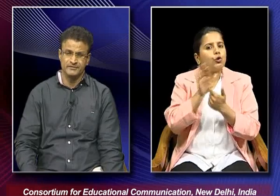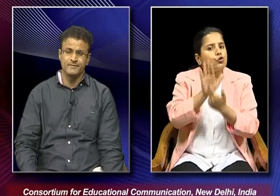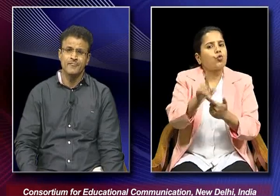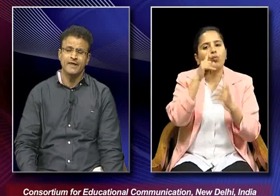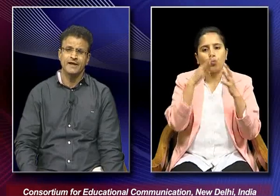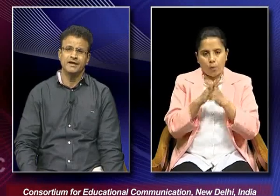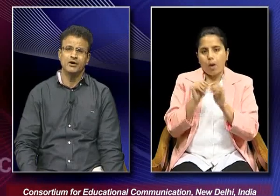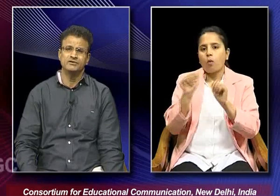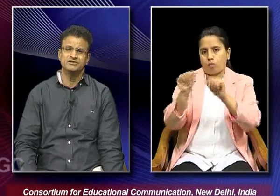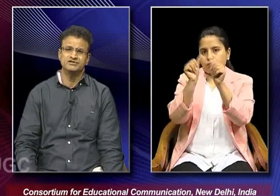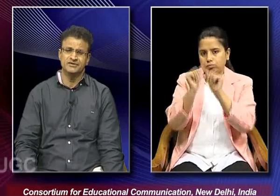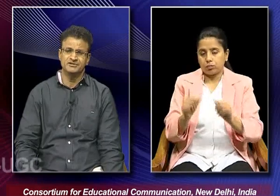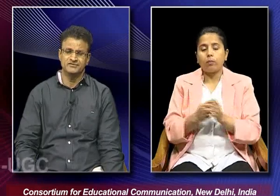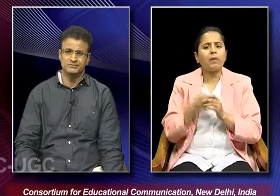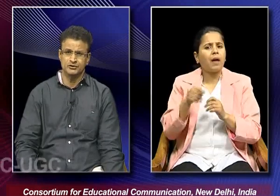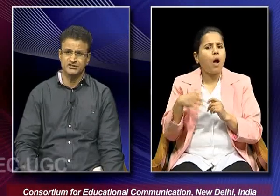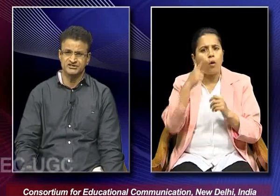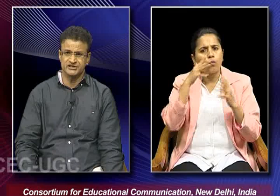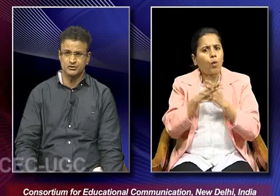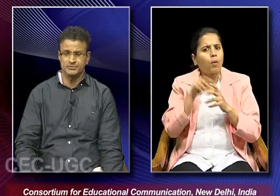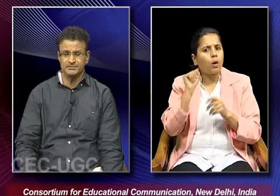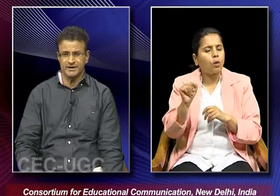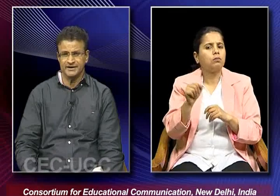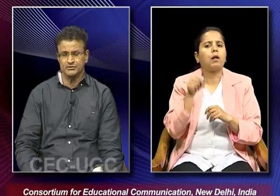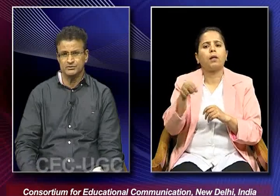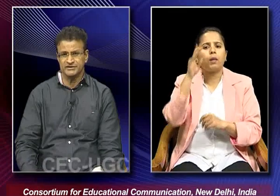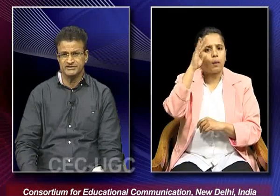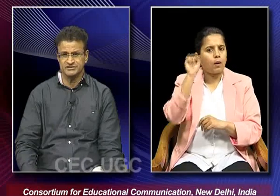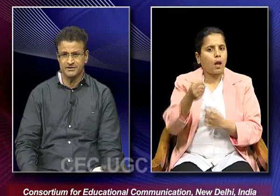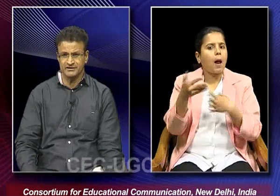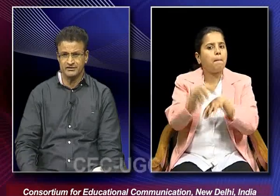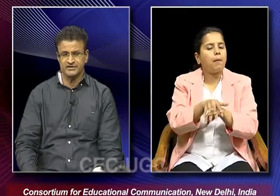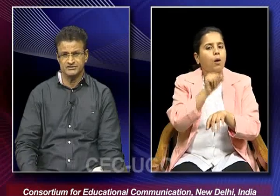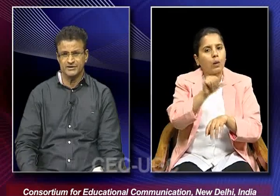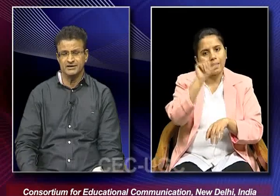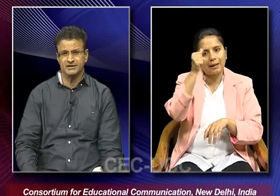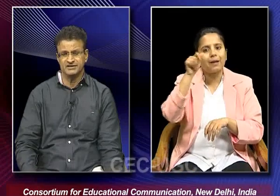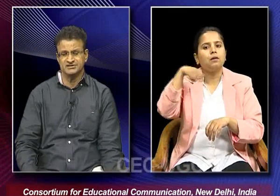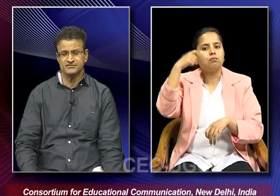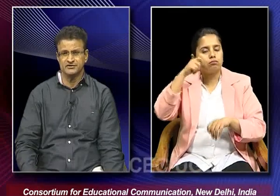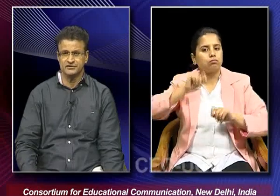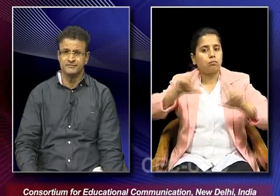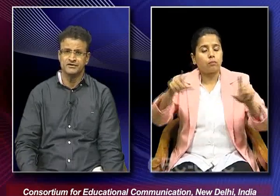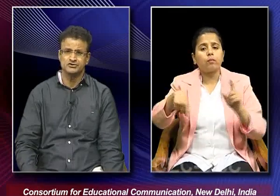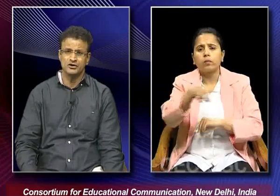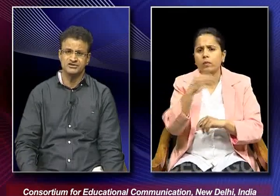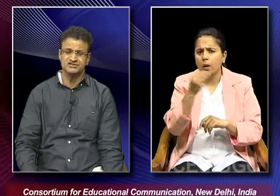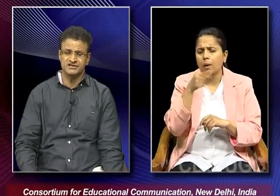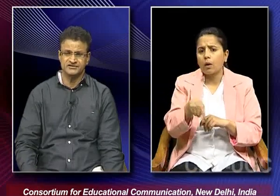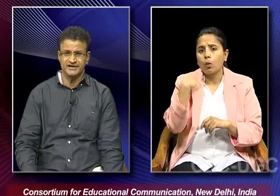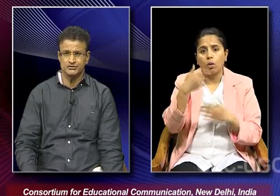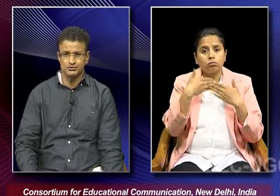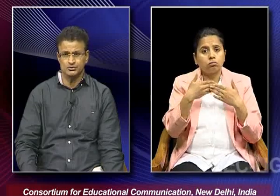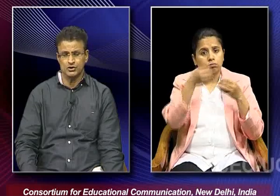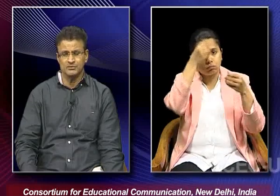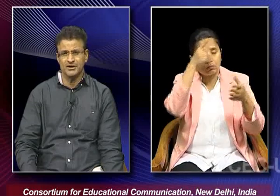women, and how these feminist film theories they could be applied to the Hindi cinema, as well as some of the scholars they have